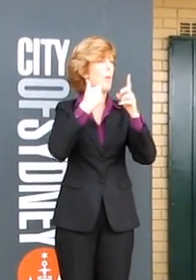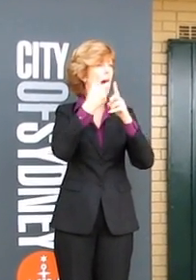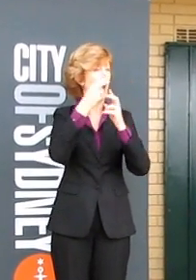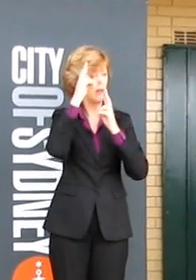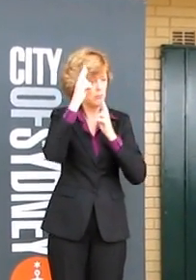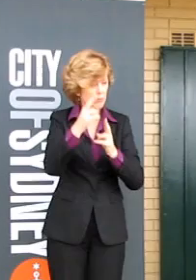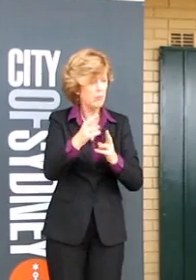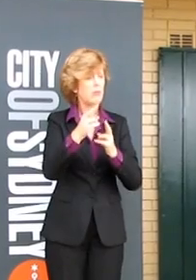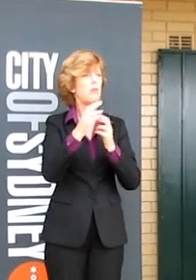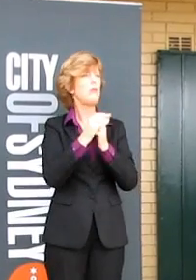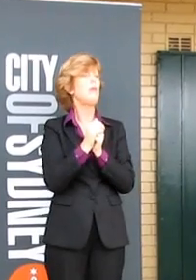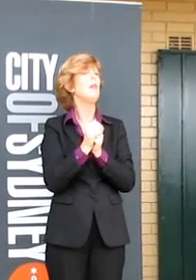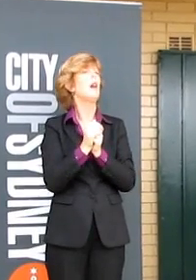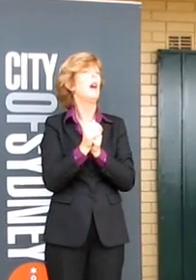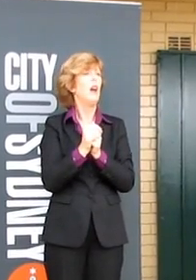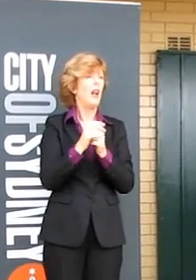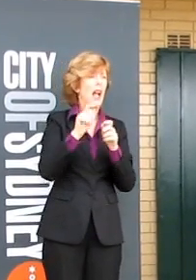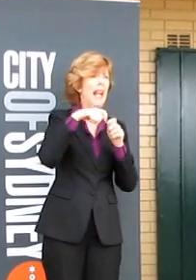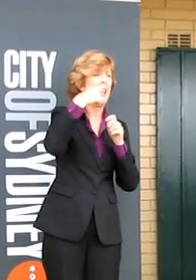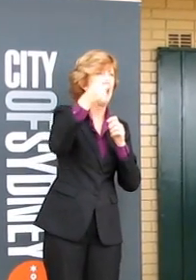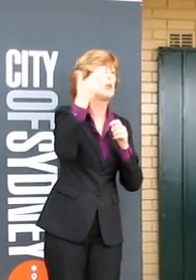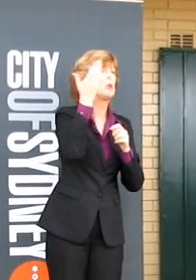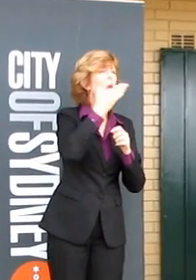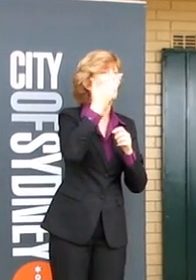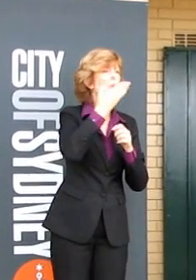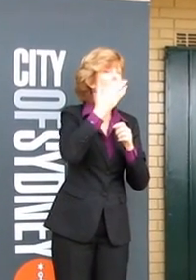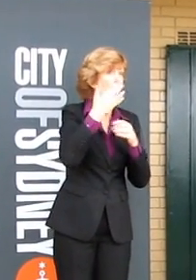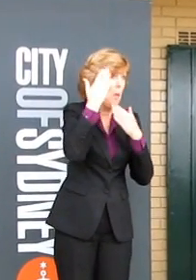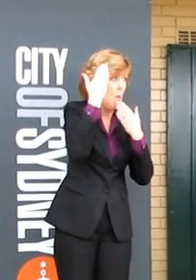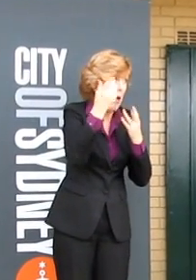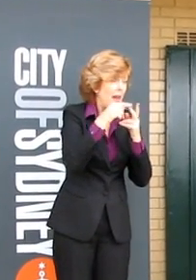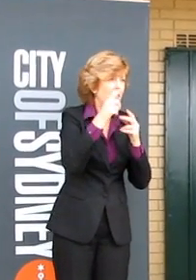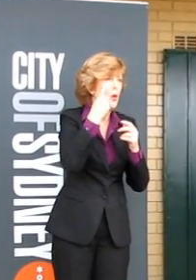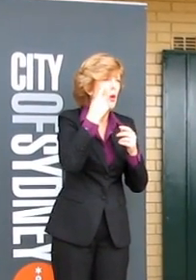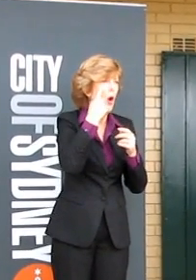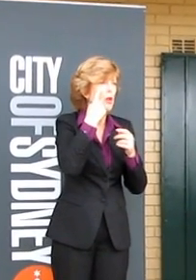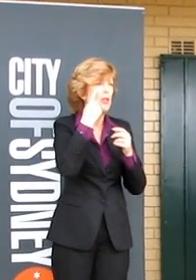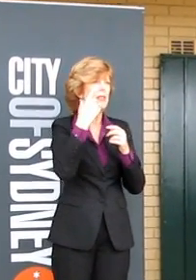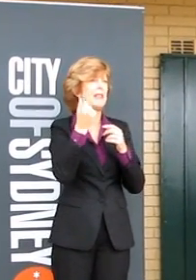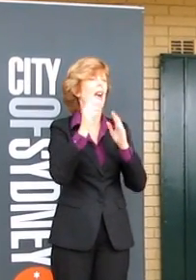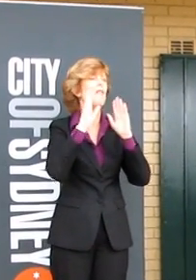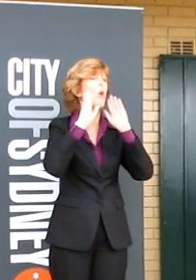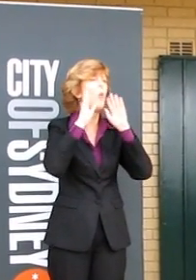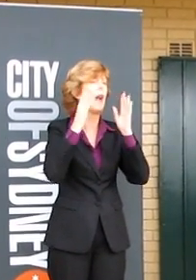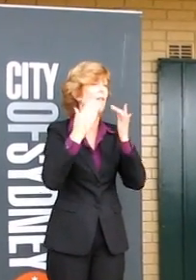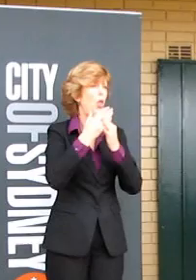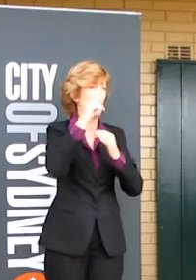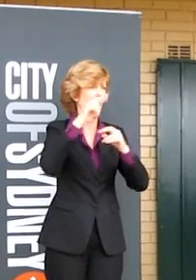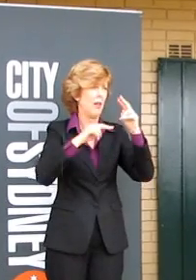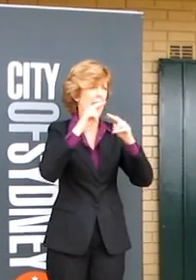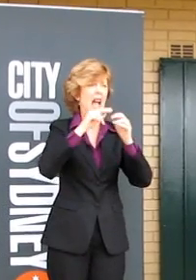noticed, but over by the school during construction, we created a